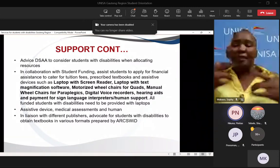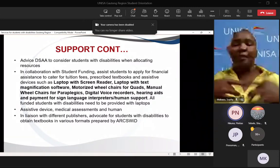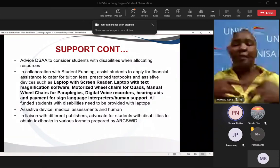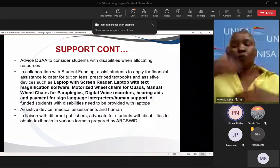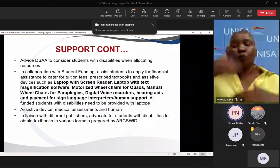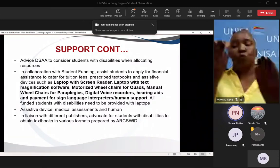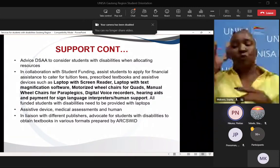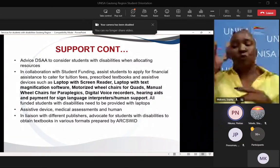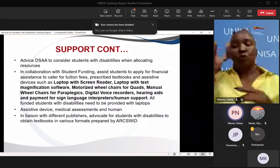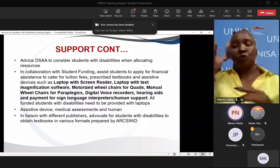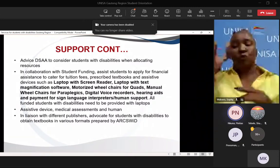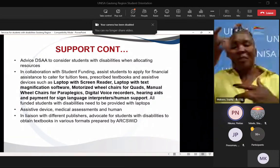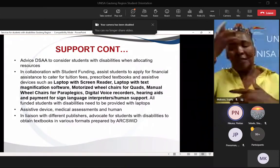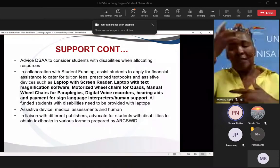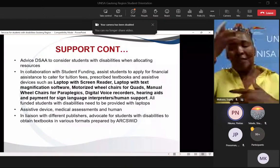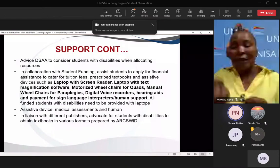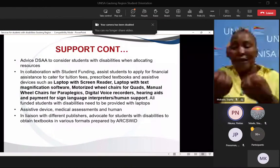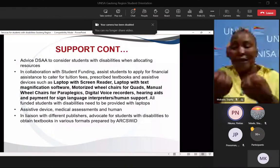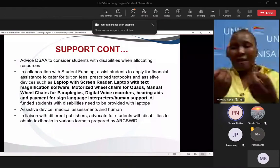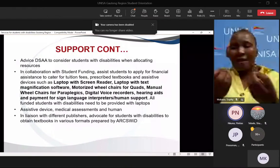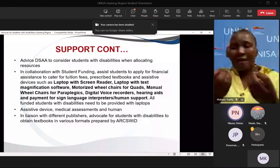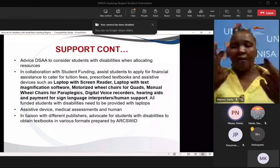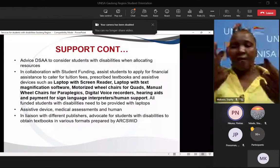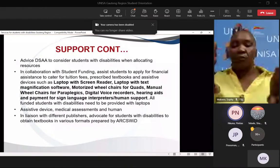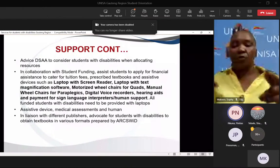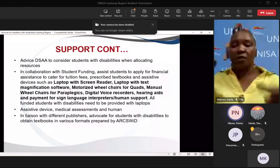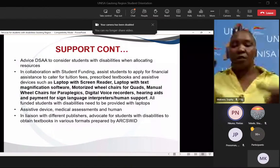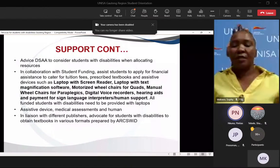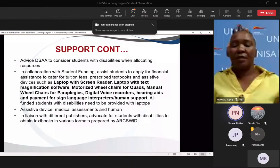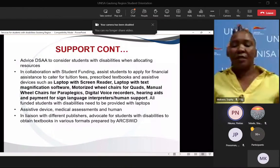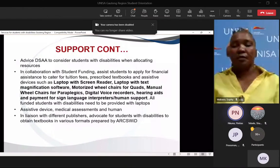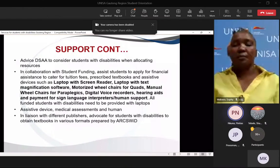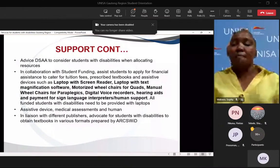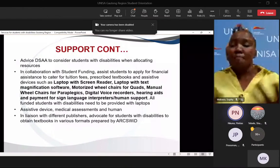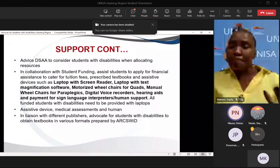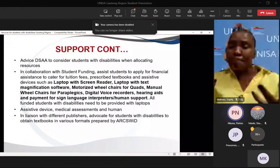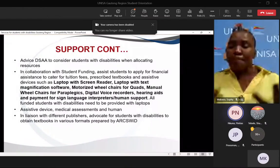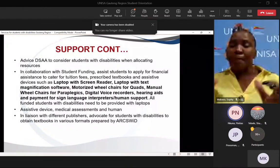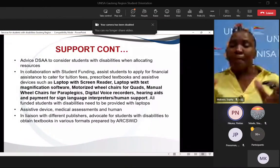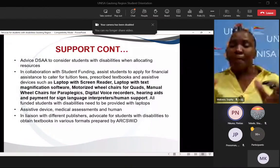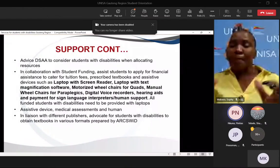resources and in collaboration with our society